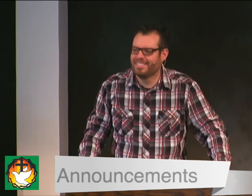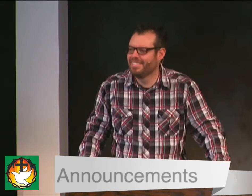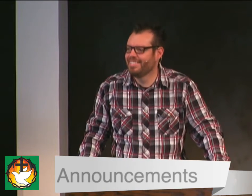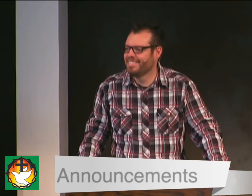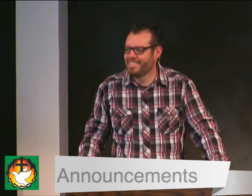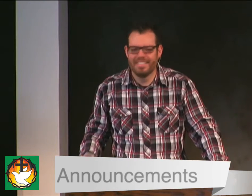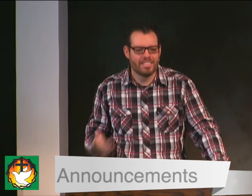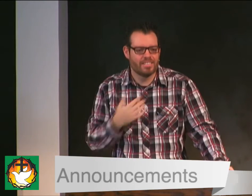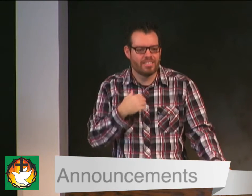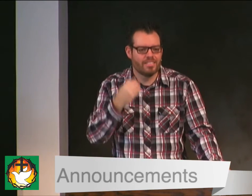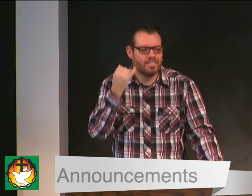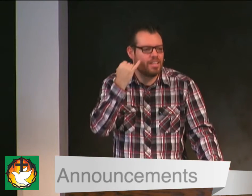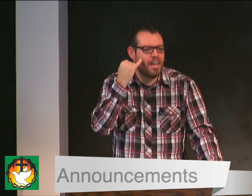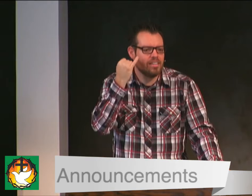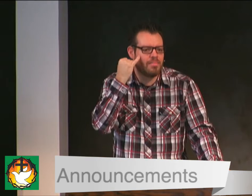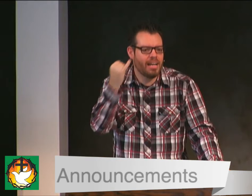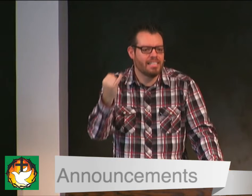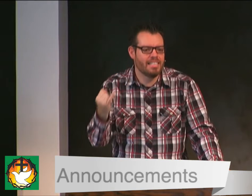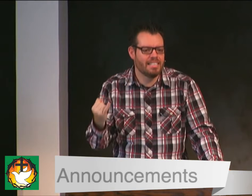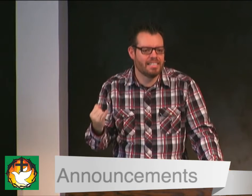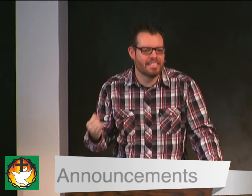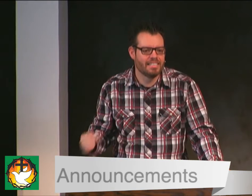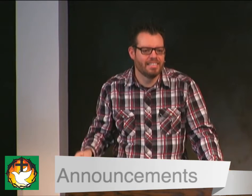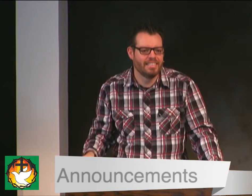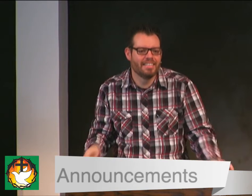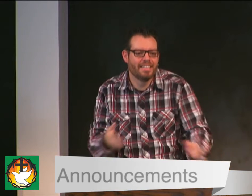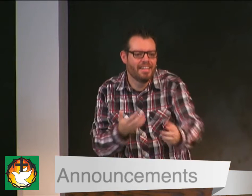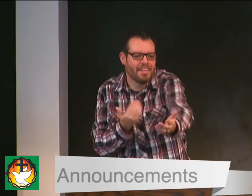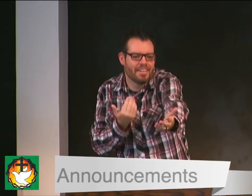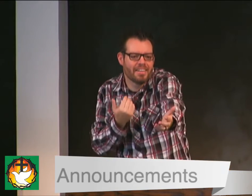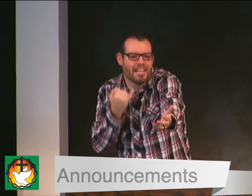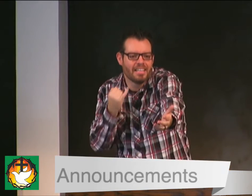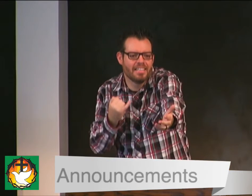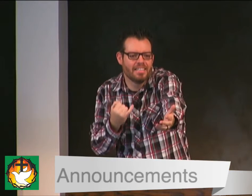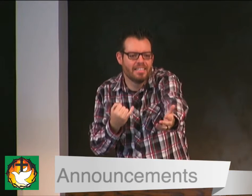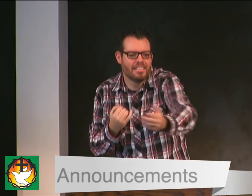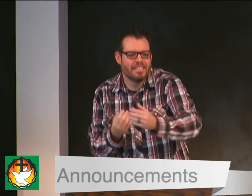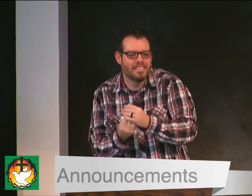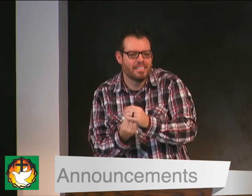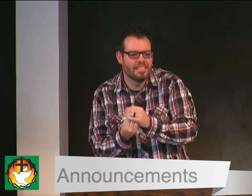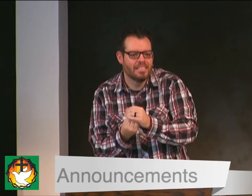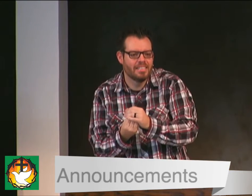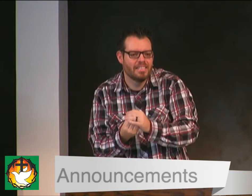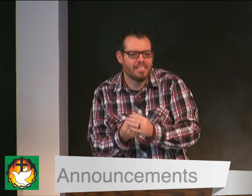yay! Yeah. So you have some ideas? You got any?